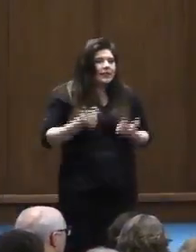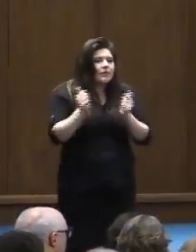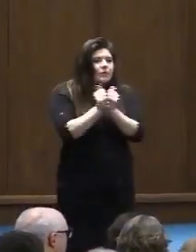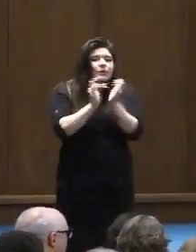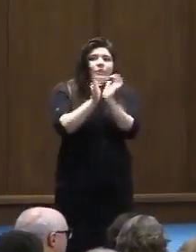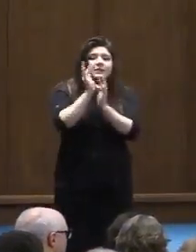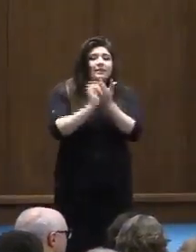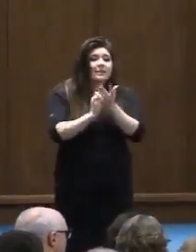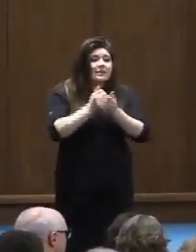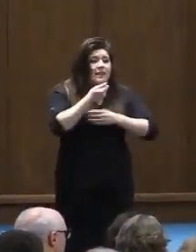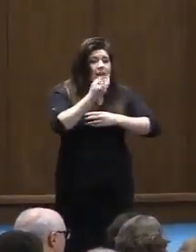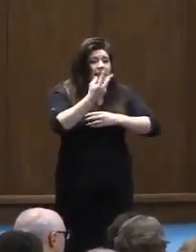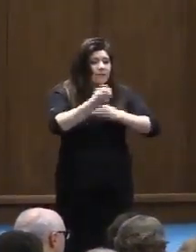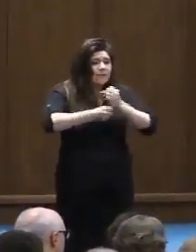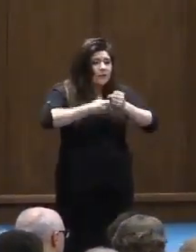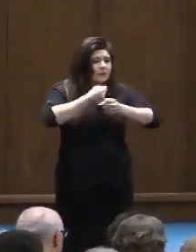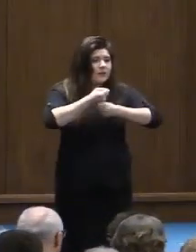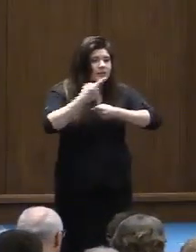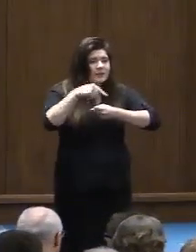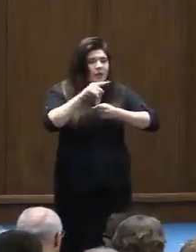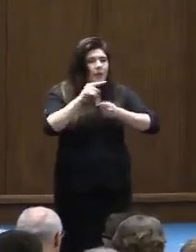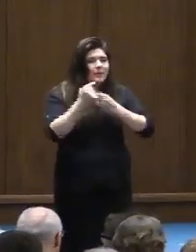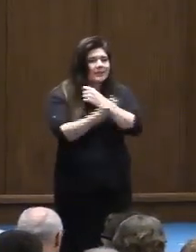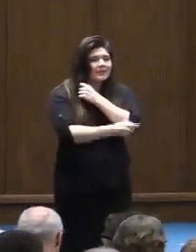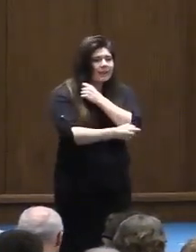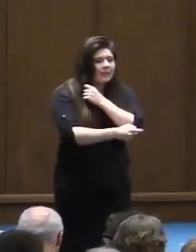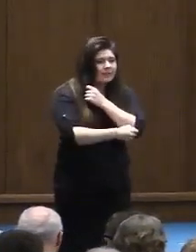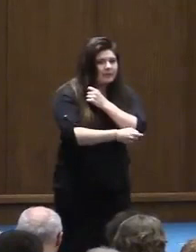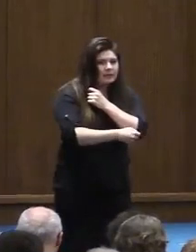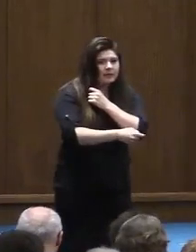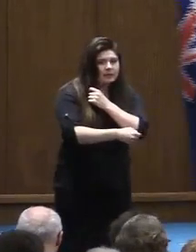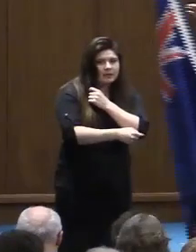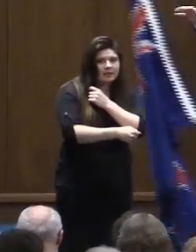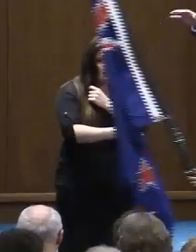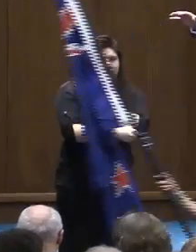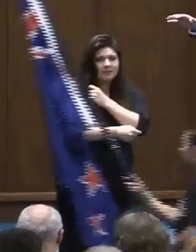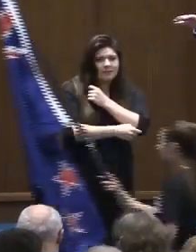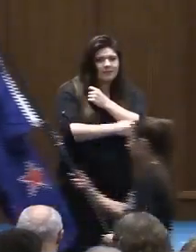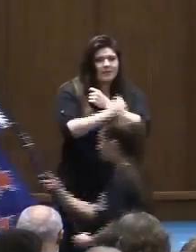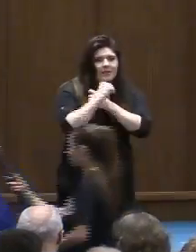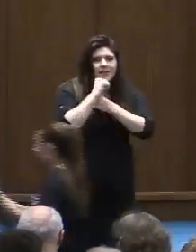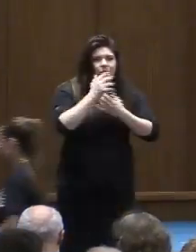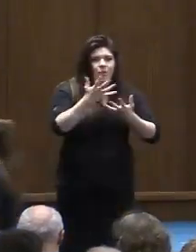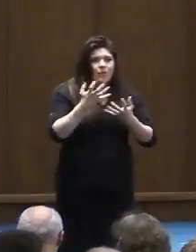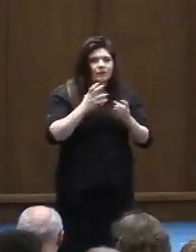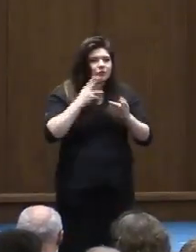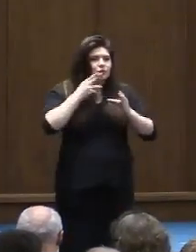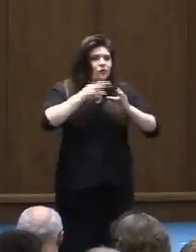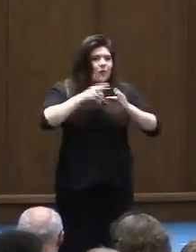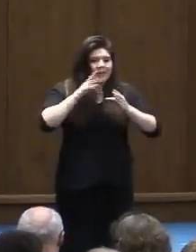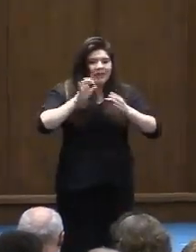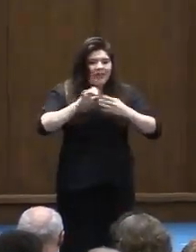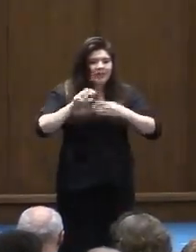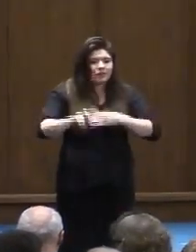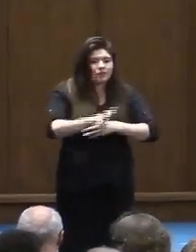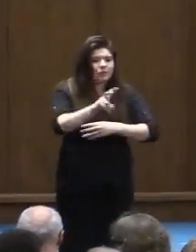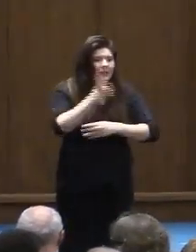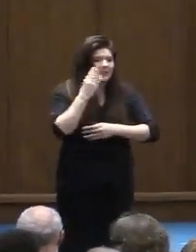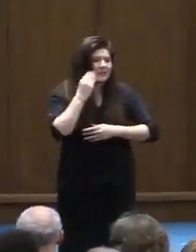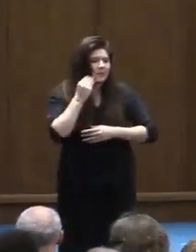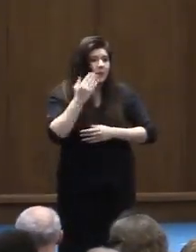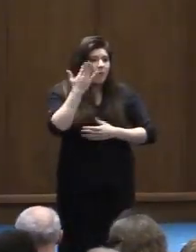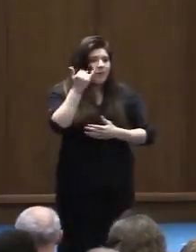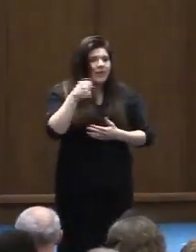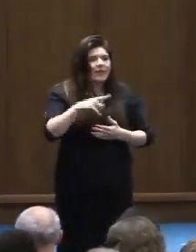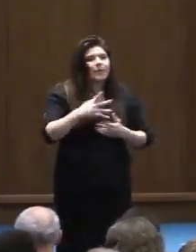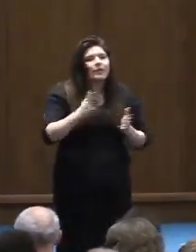years, they're going to be tempted not to go on this journey because they'll be encouraged to